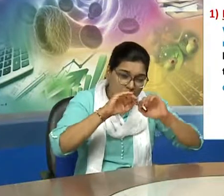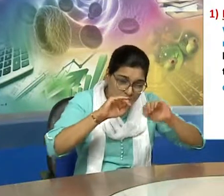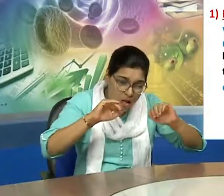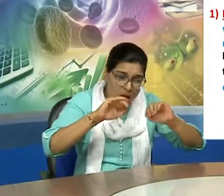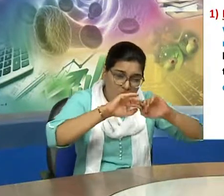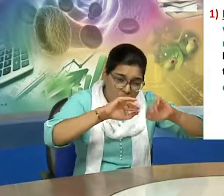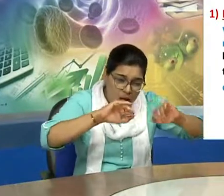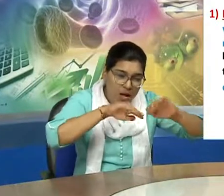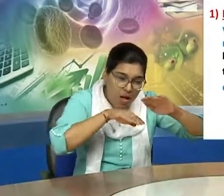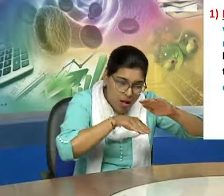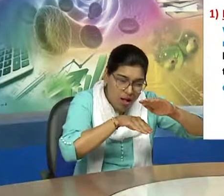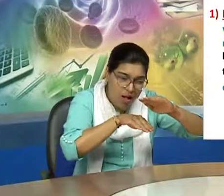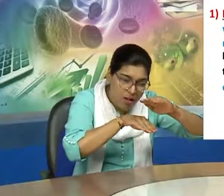And because of